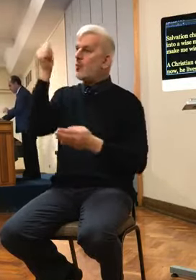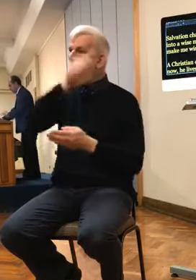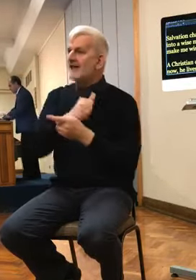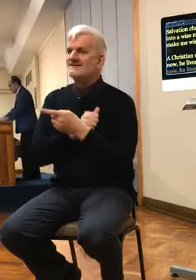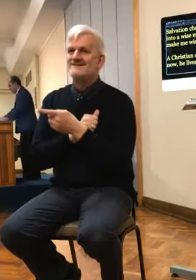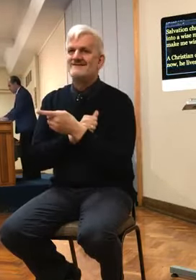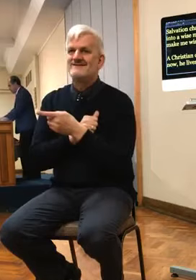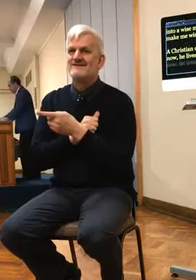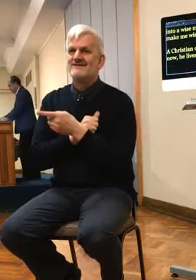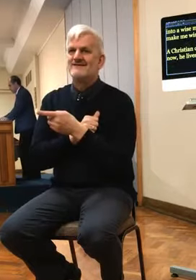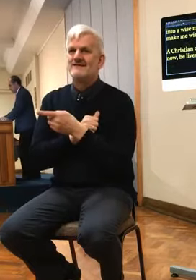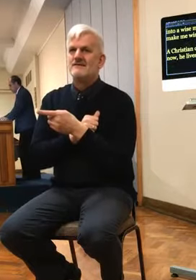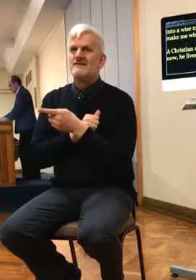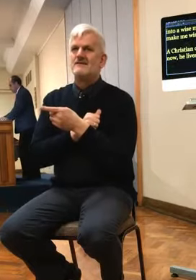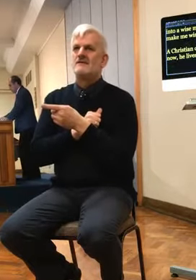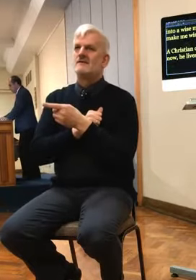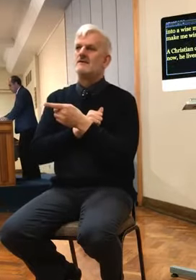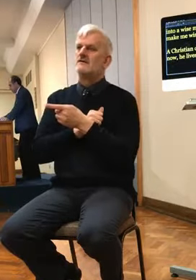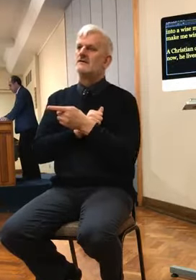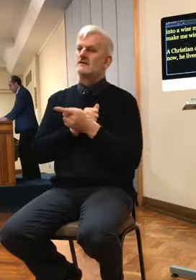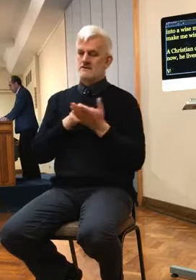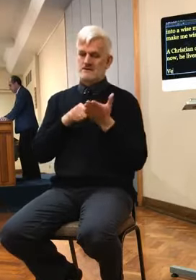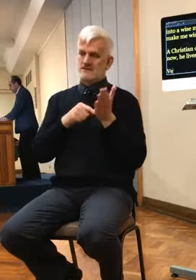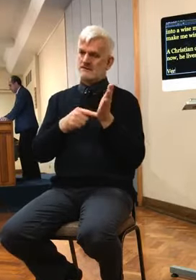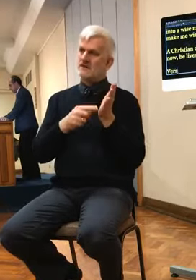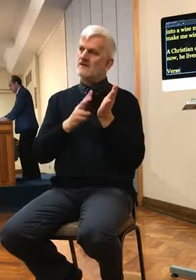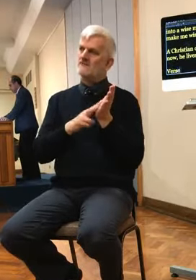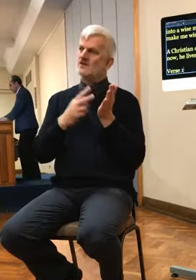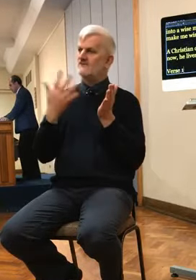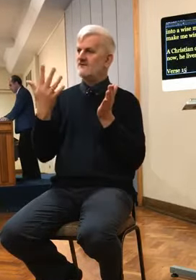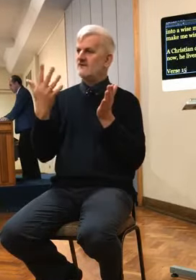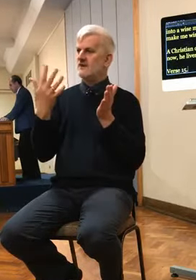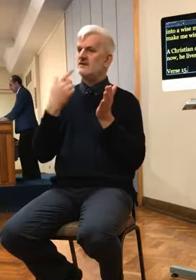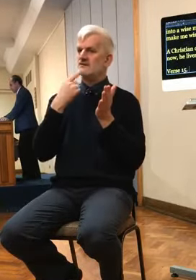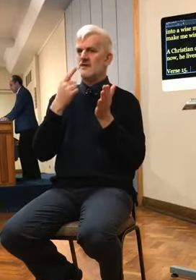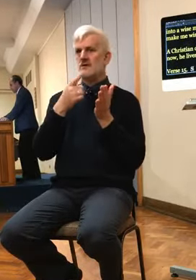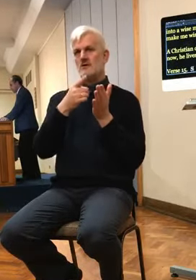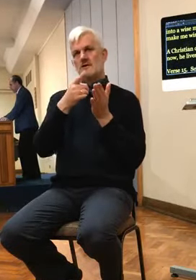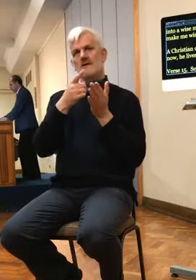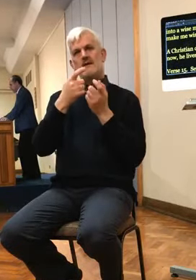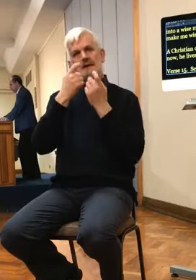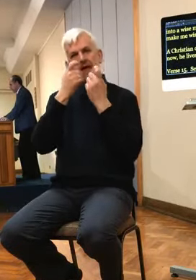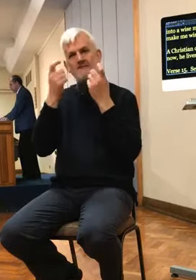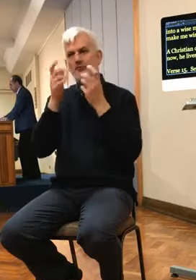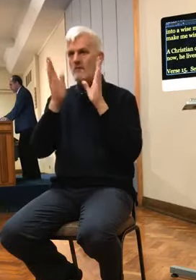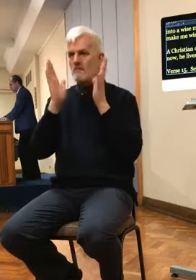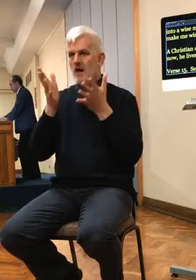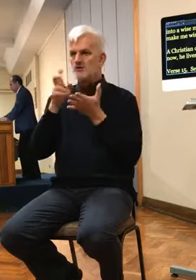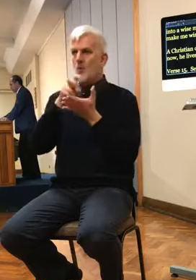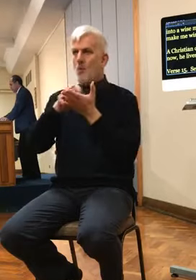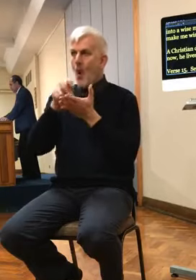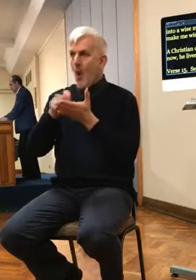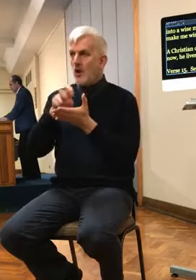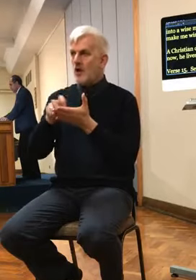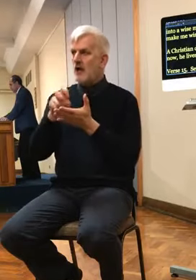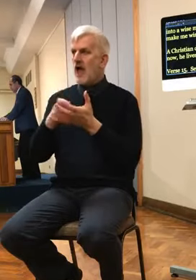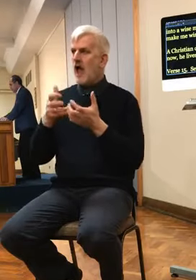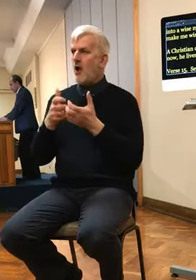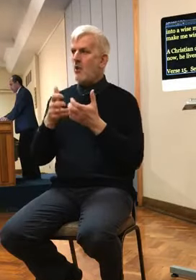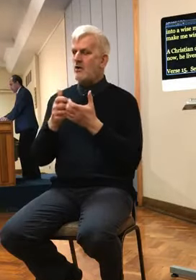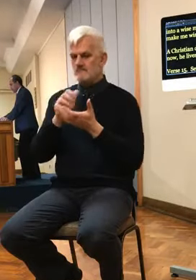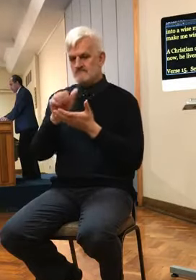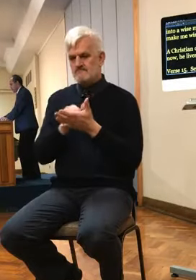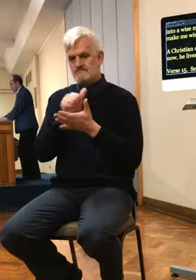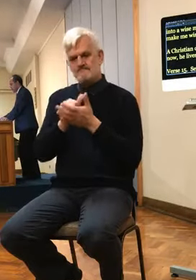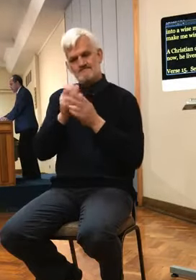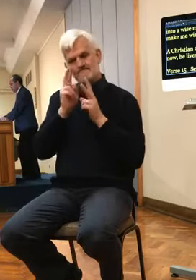Paul mentions it in verse 15. See then that you walk circumspectly, not as fools, but as